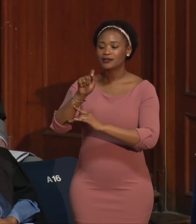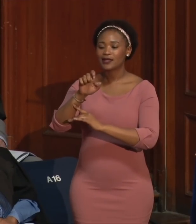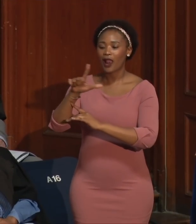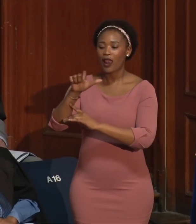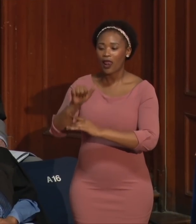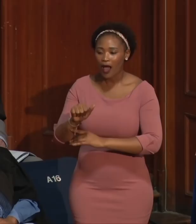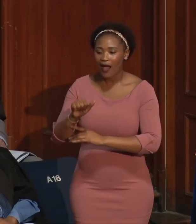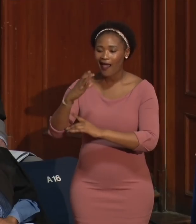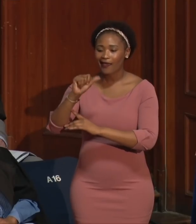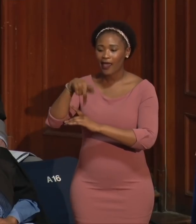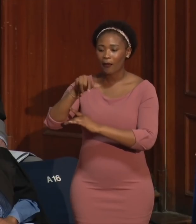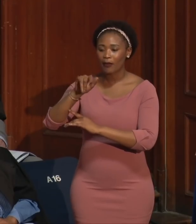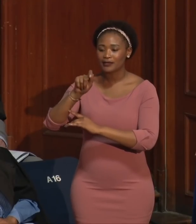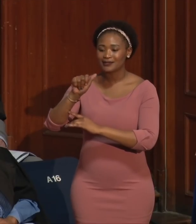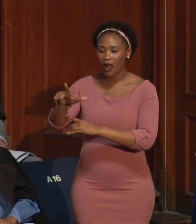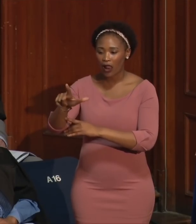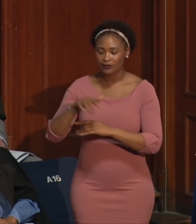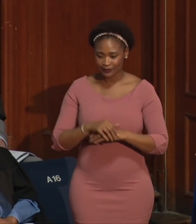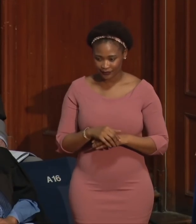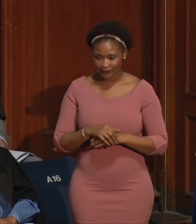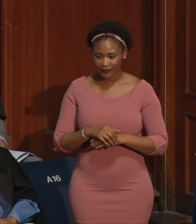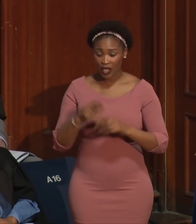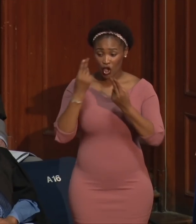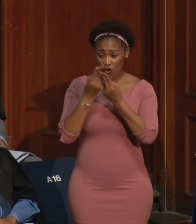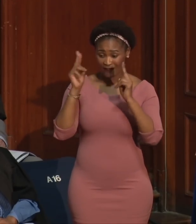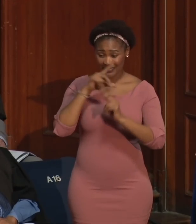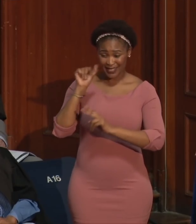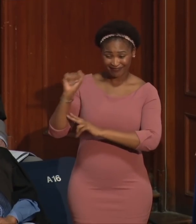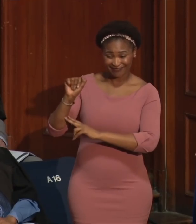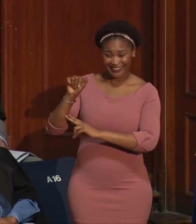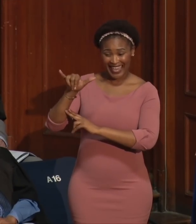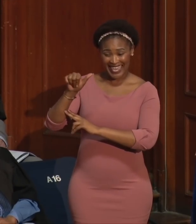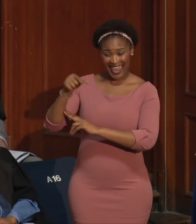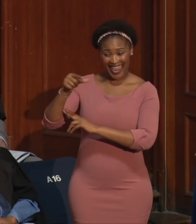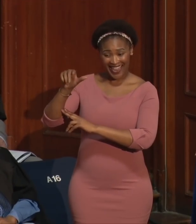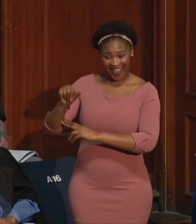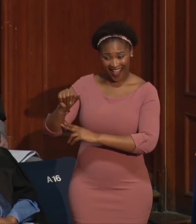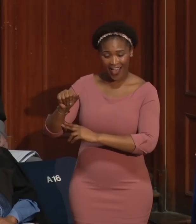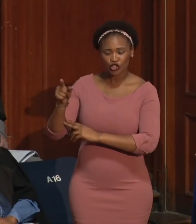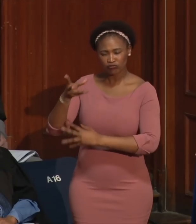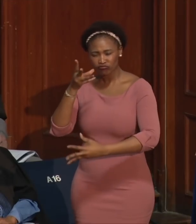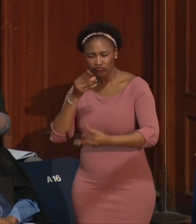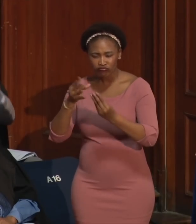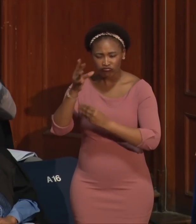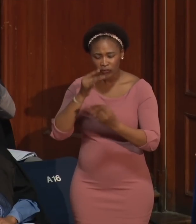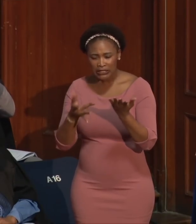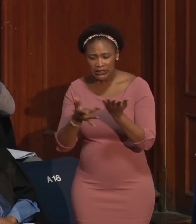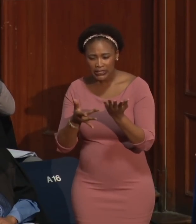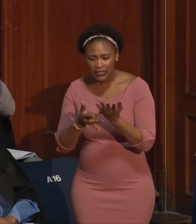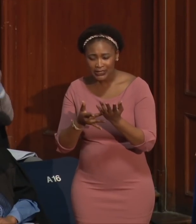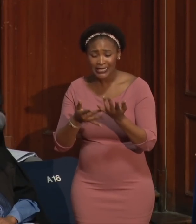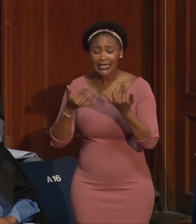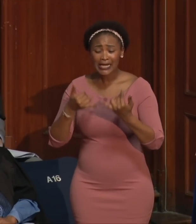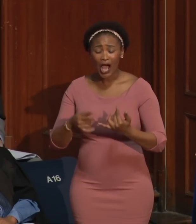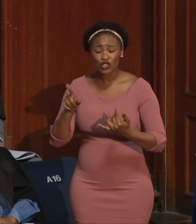From her first startup straight out of university called Yego to chief digital officer at one of South Africa's largest